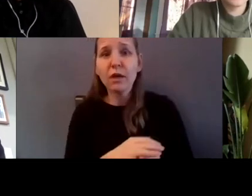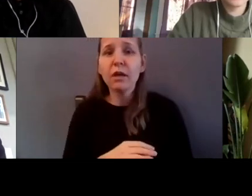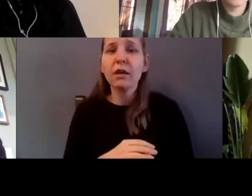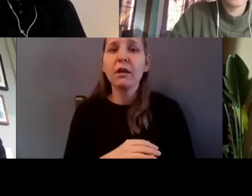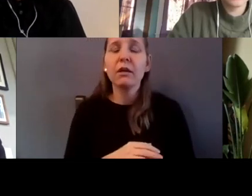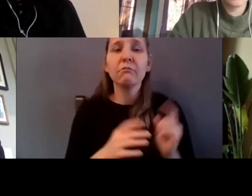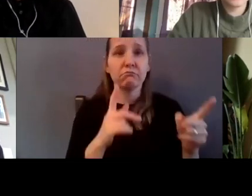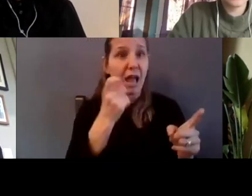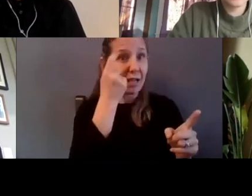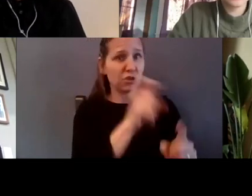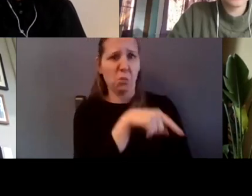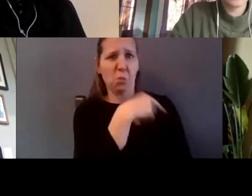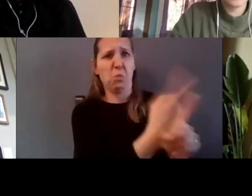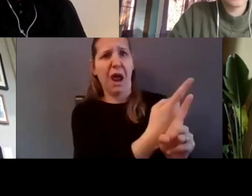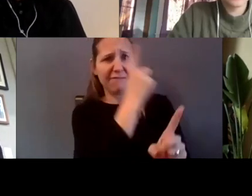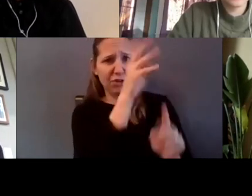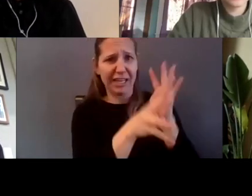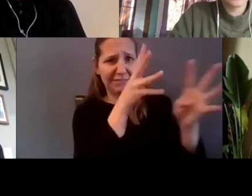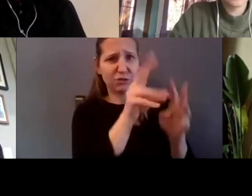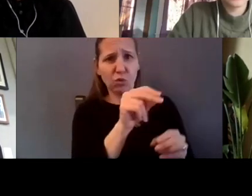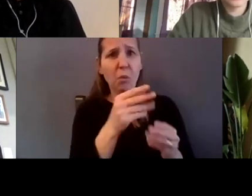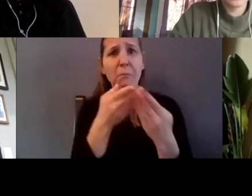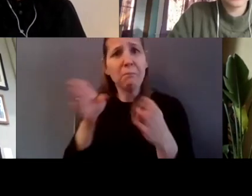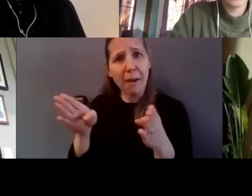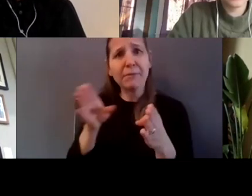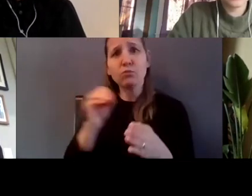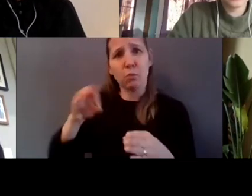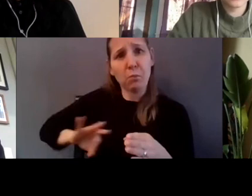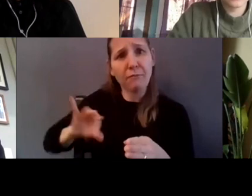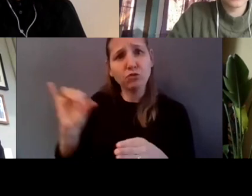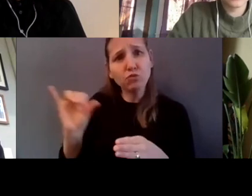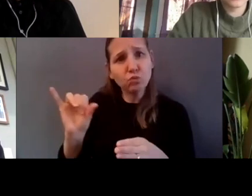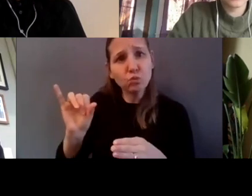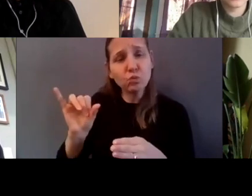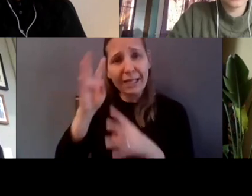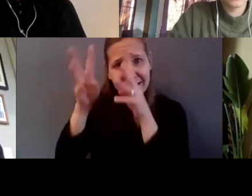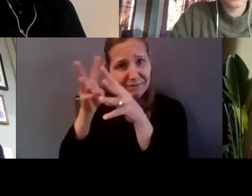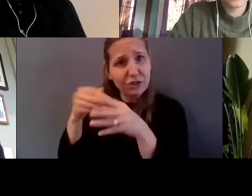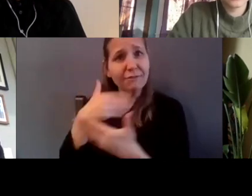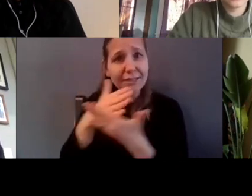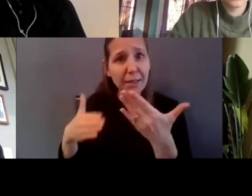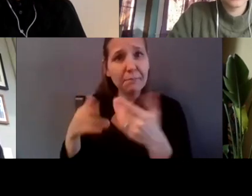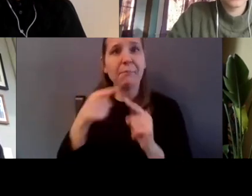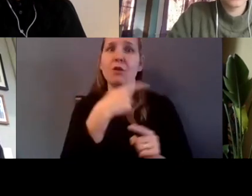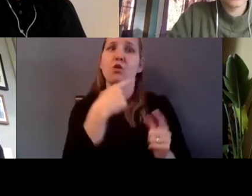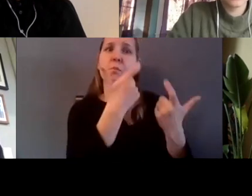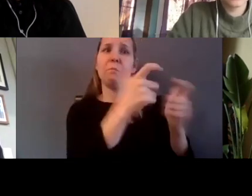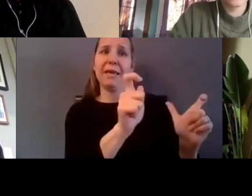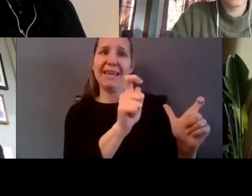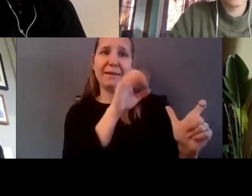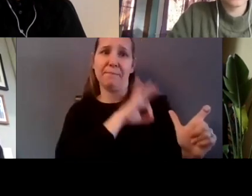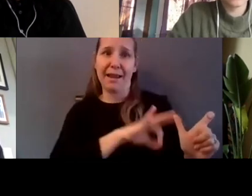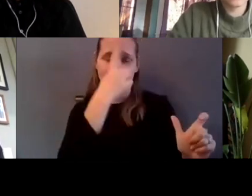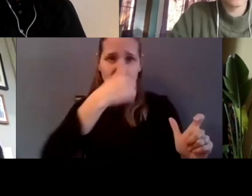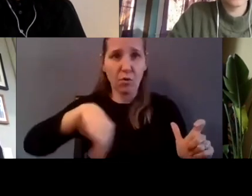not solely responsible for innovation. The public and nonprofit sectors do that too, but I think it's a huge benefit